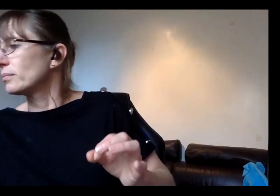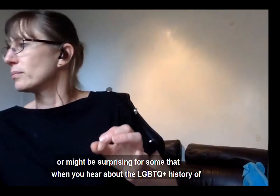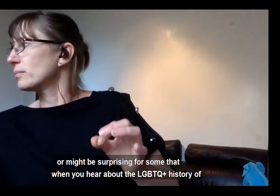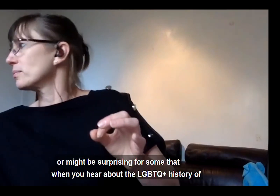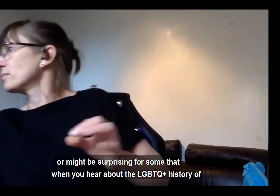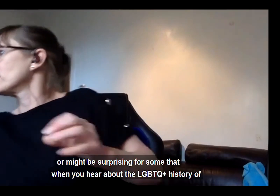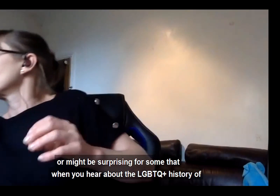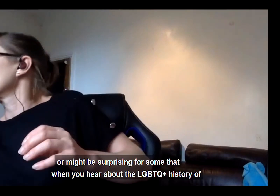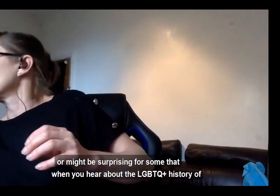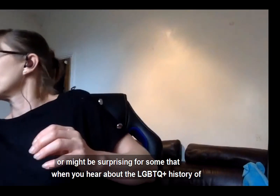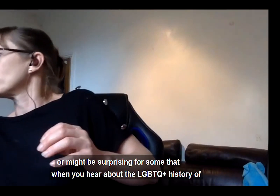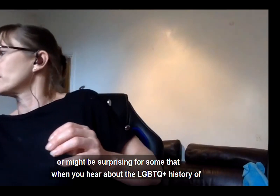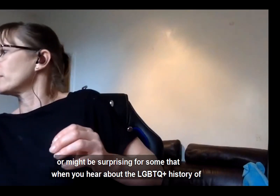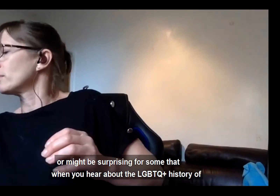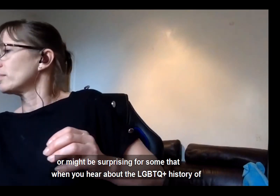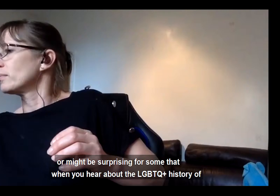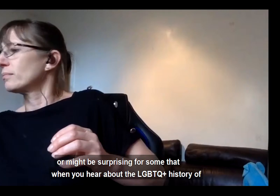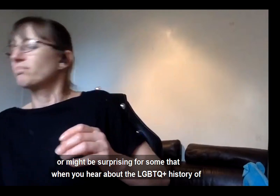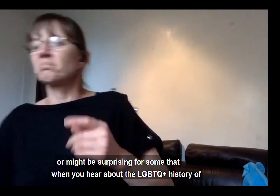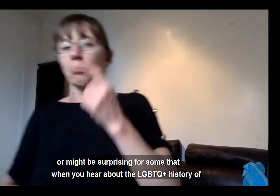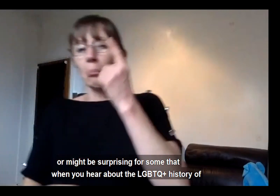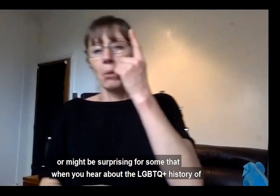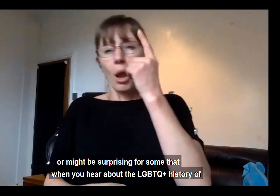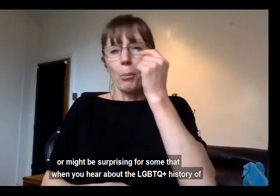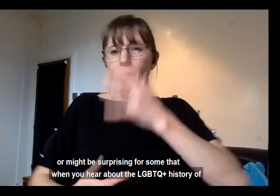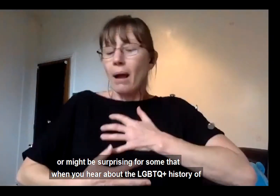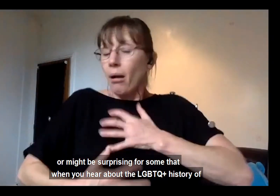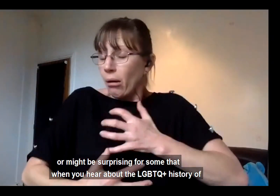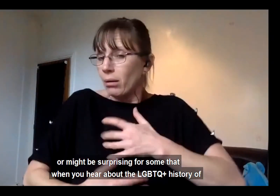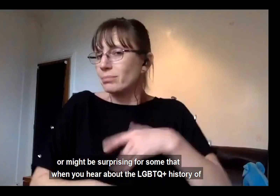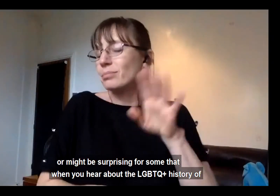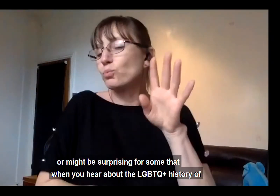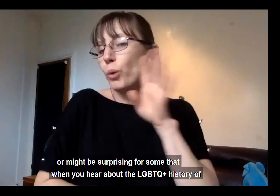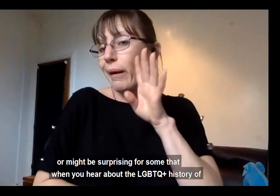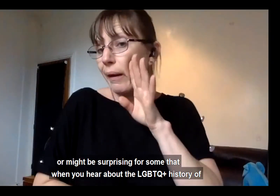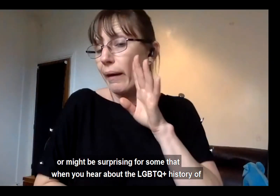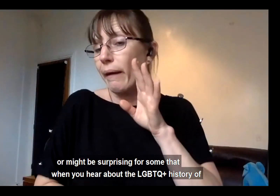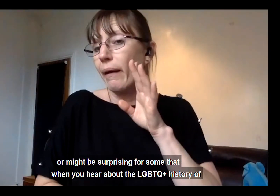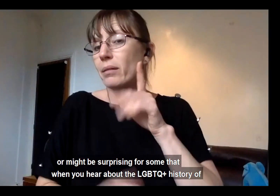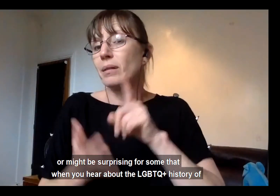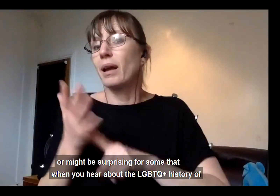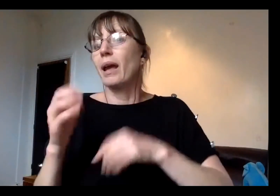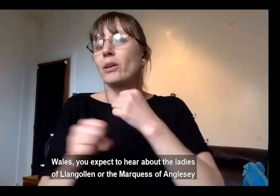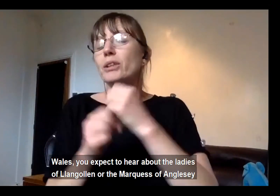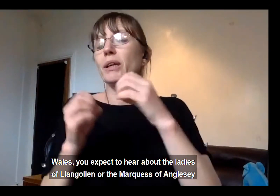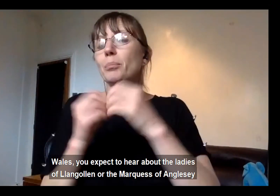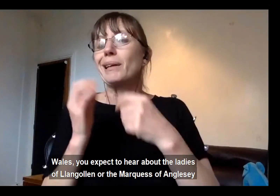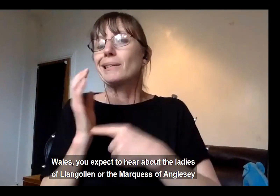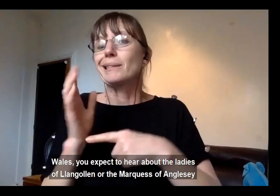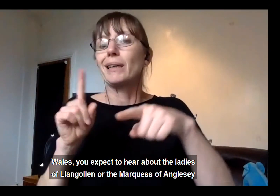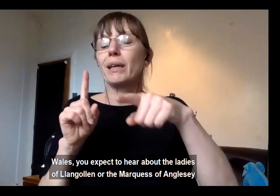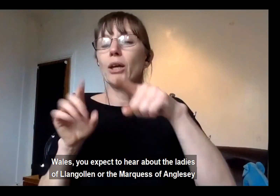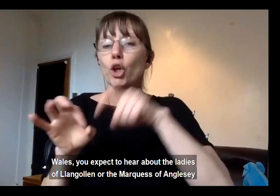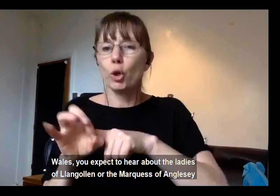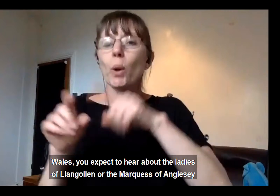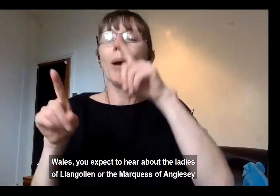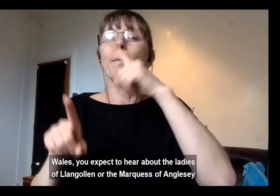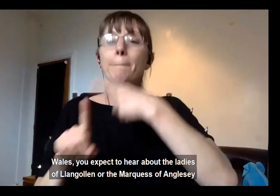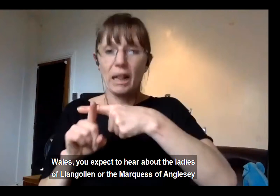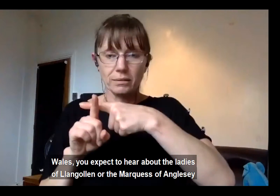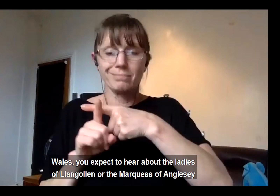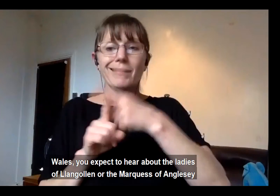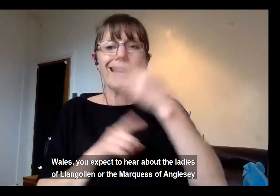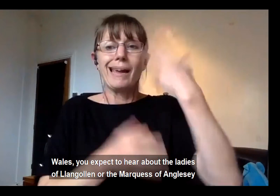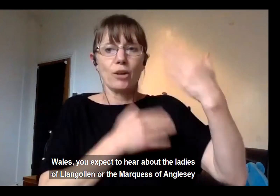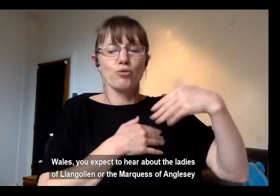is quite surprising, or might be surprising for some, that when you hear about the LGBTQ plus history of Wales, you expect to